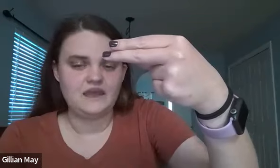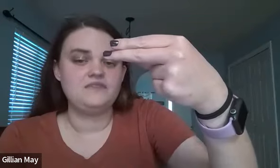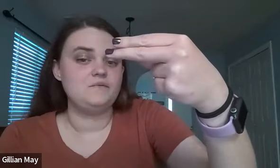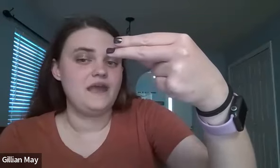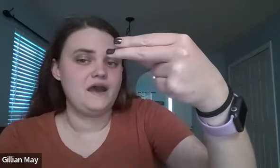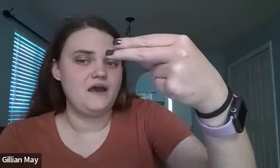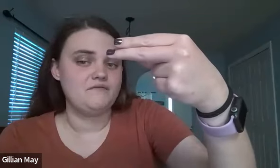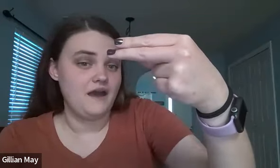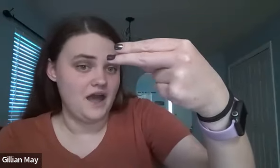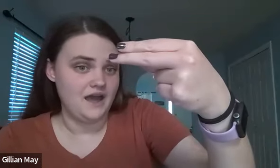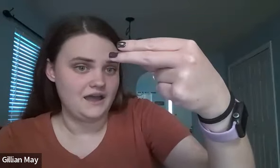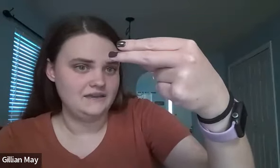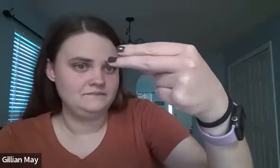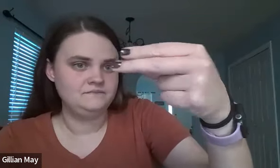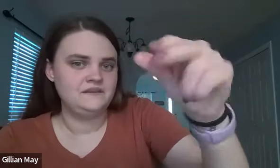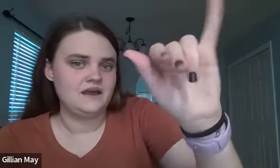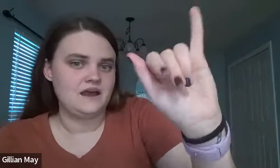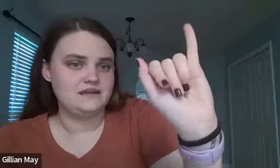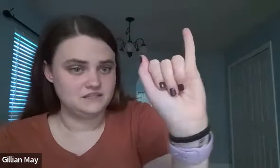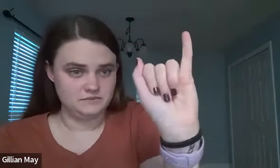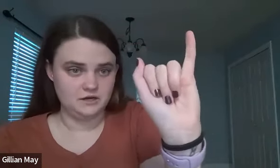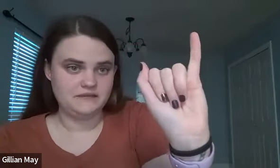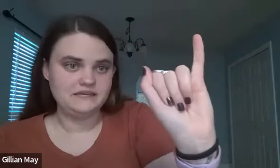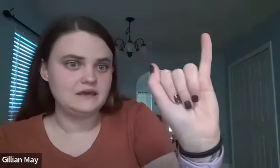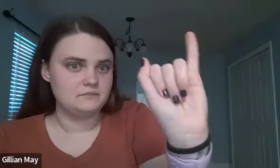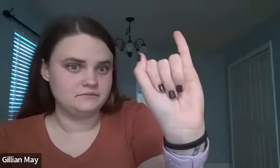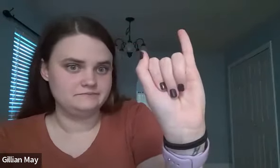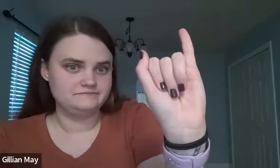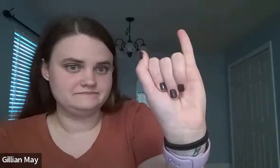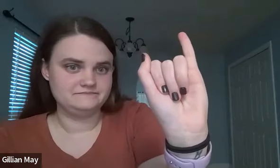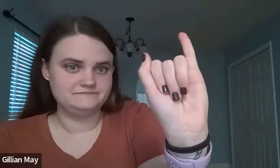Okay. Then we have I. I is going to be our pinky up.